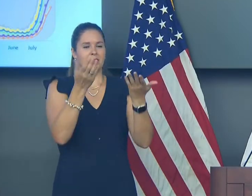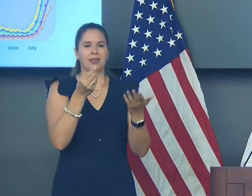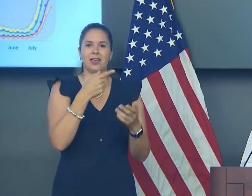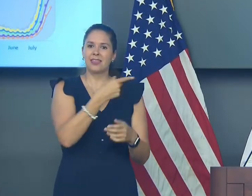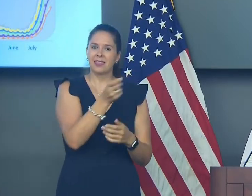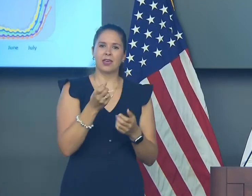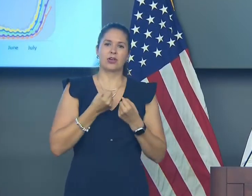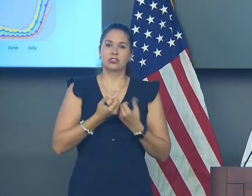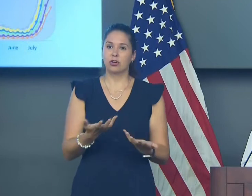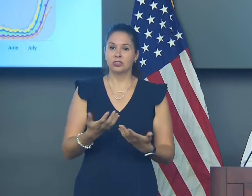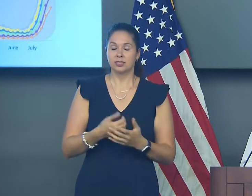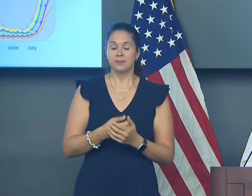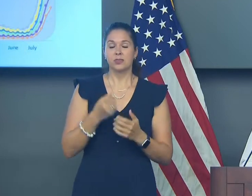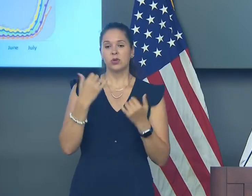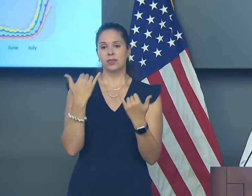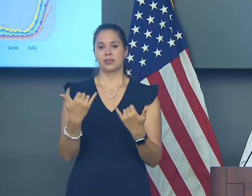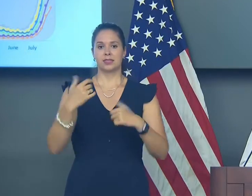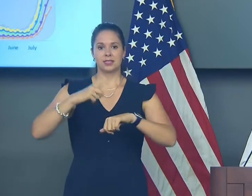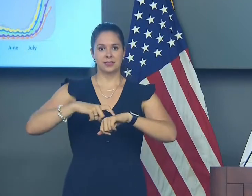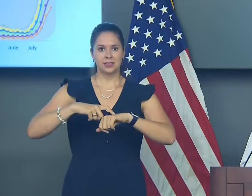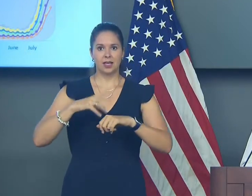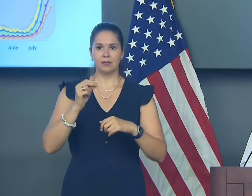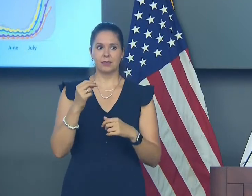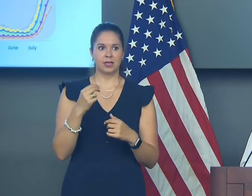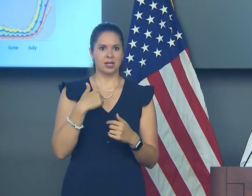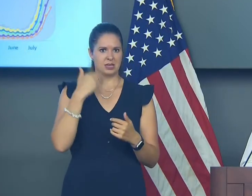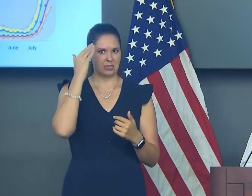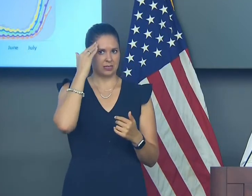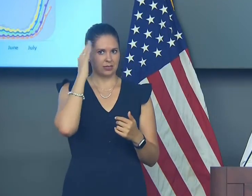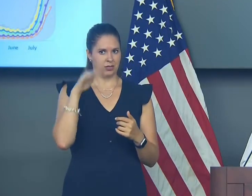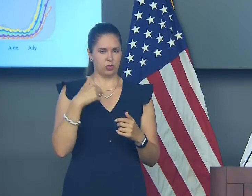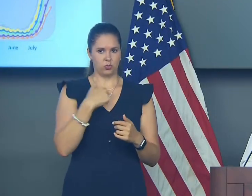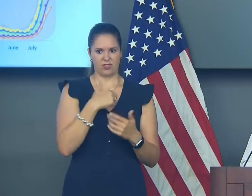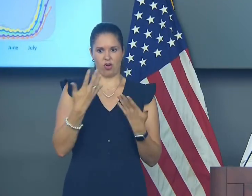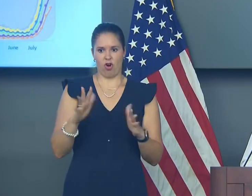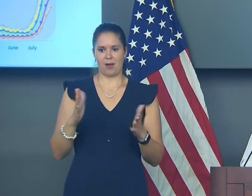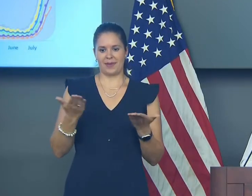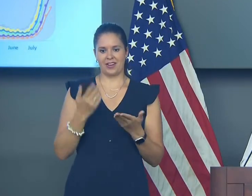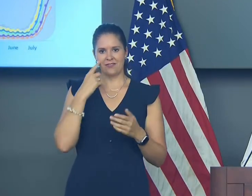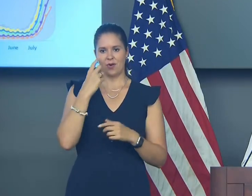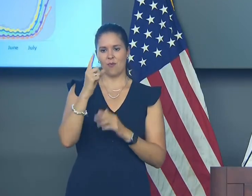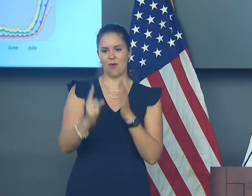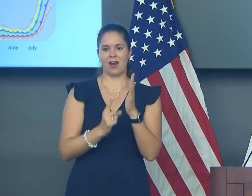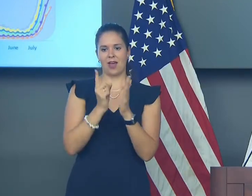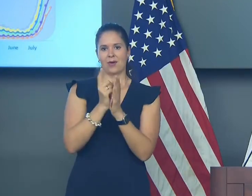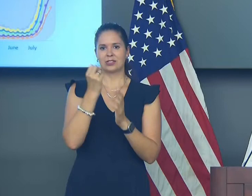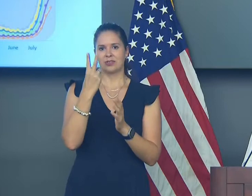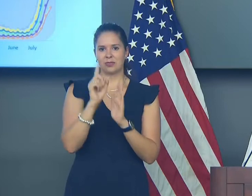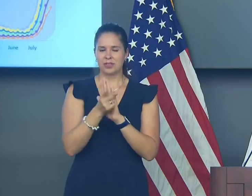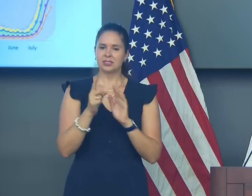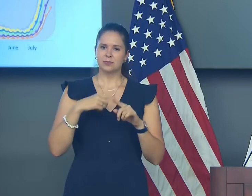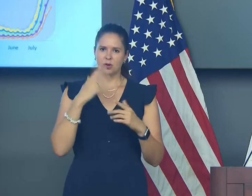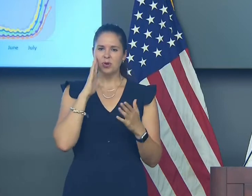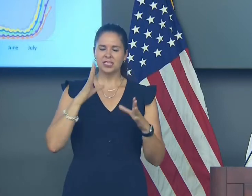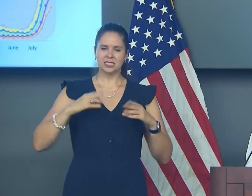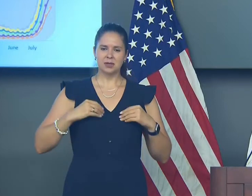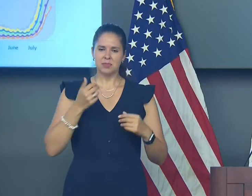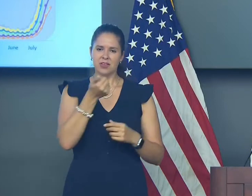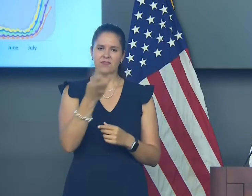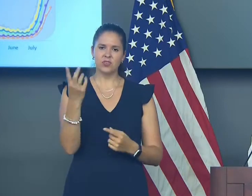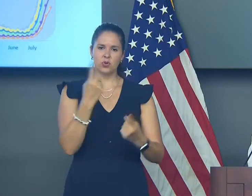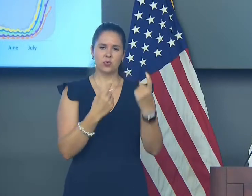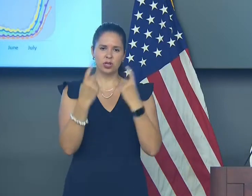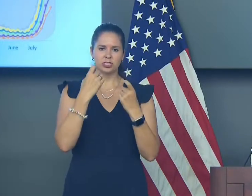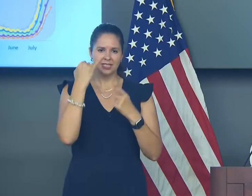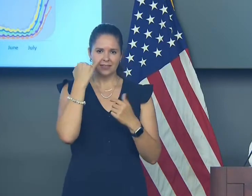exhausted. So at this time, and I'm mindful we've already been here for an hour and 12 minutes, but I am going to take a few questions if you have